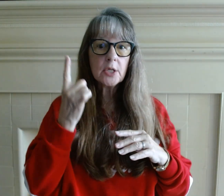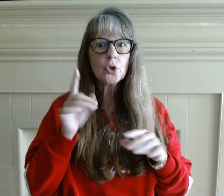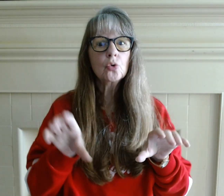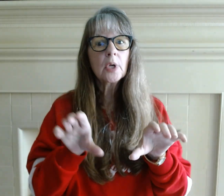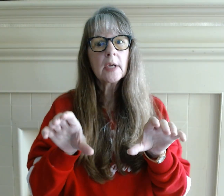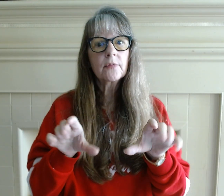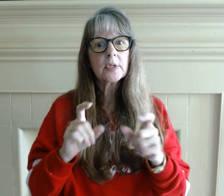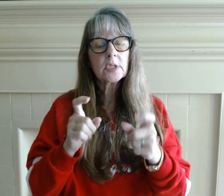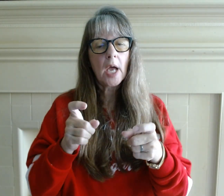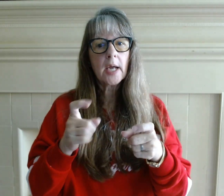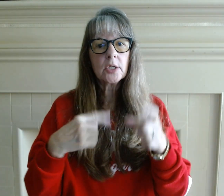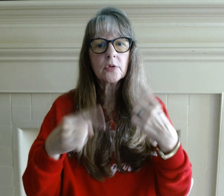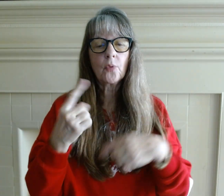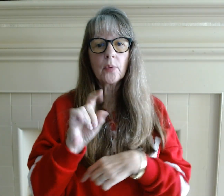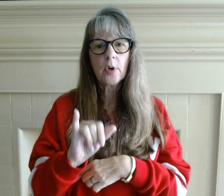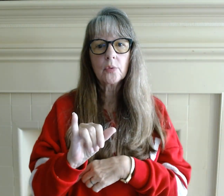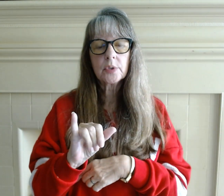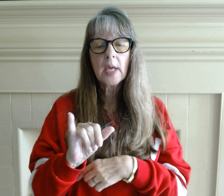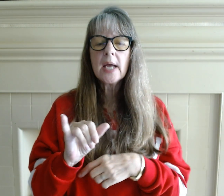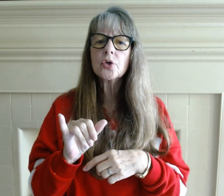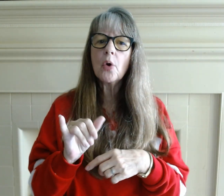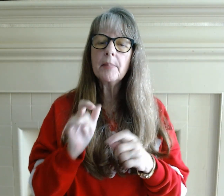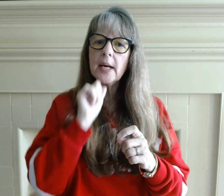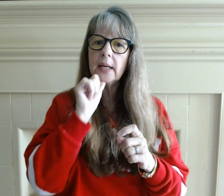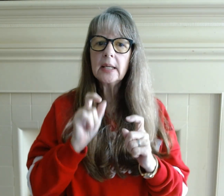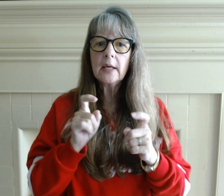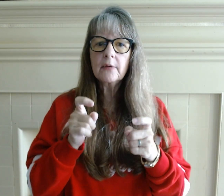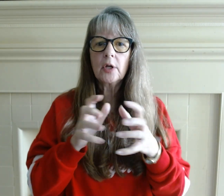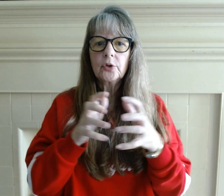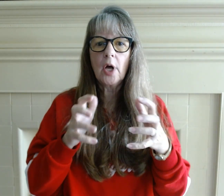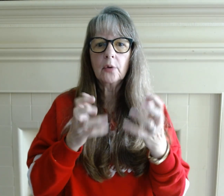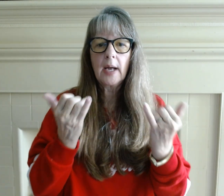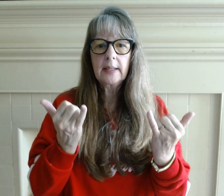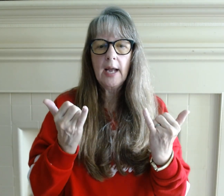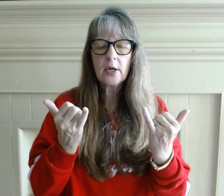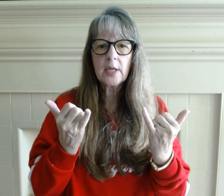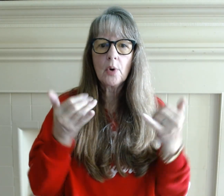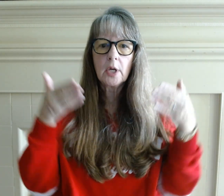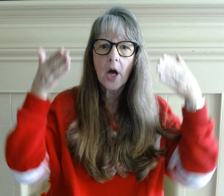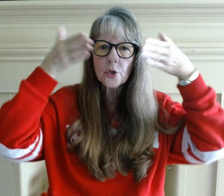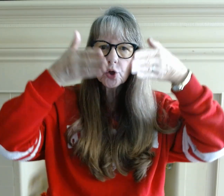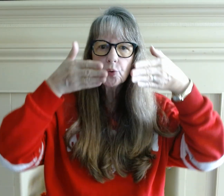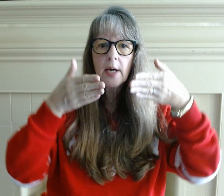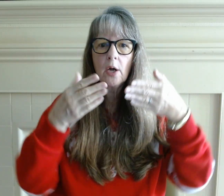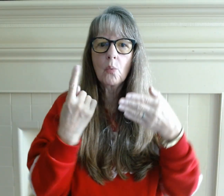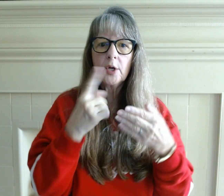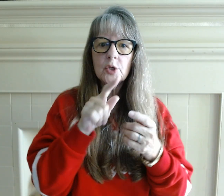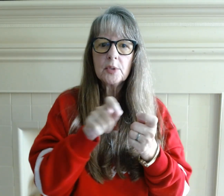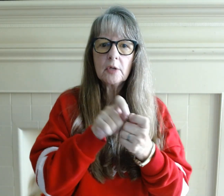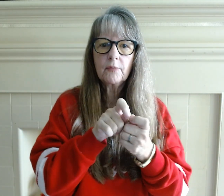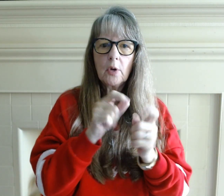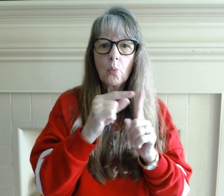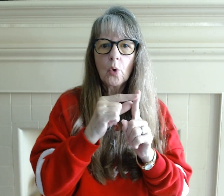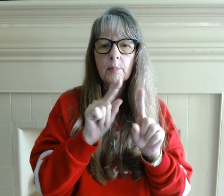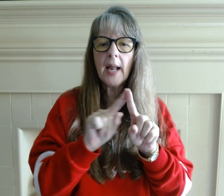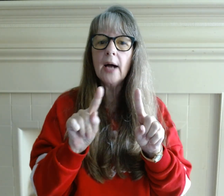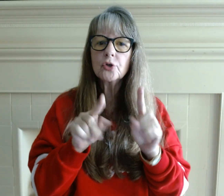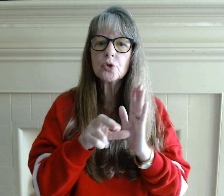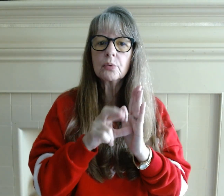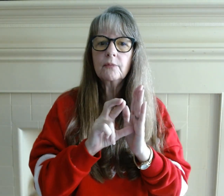do give the signs for those. So I'm not going to give a lot right now because I want to concentrate on one specific word, but I'll just